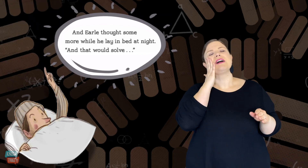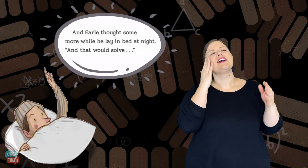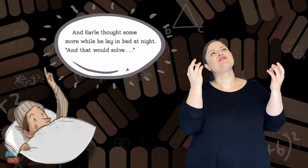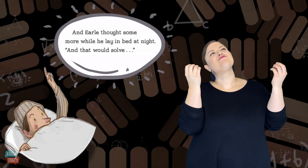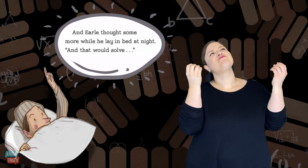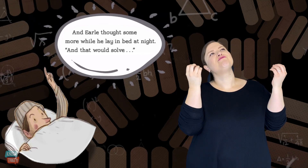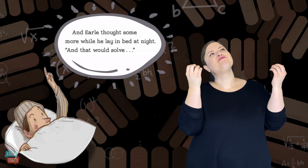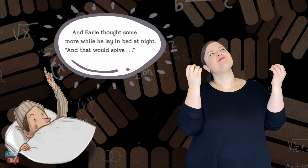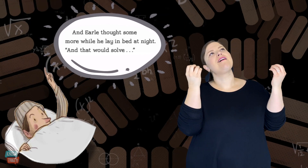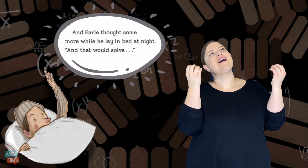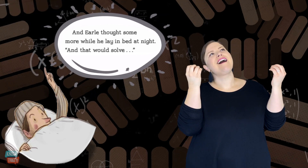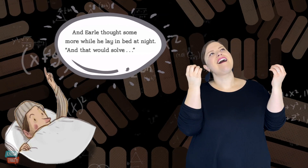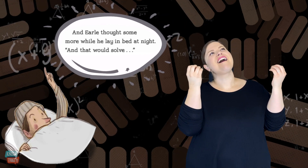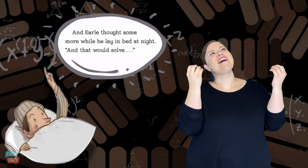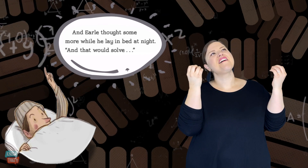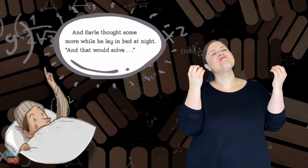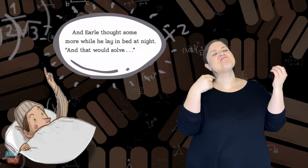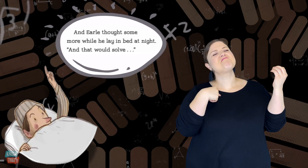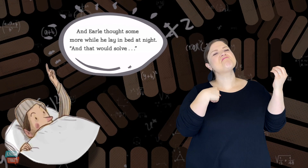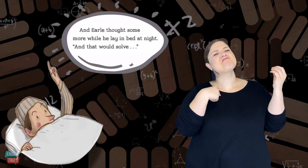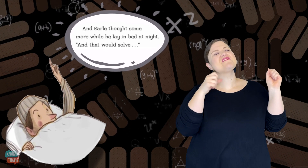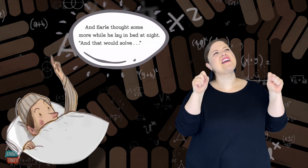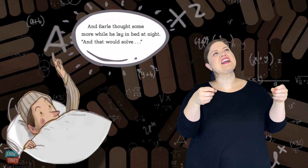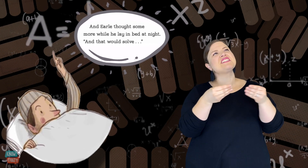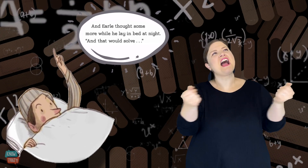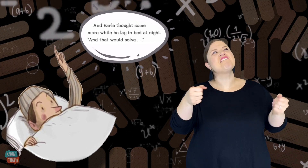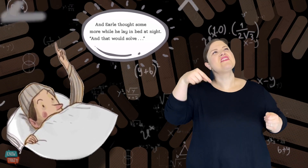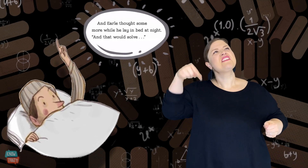bed at night, and that would solve...